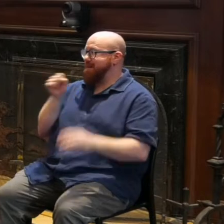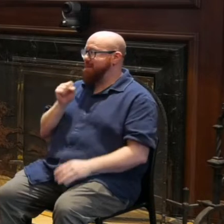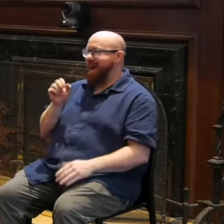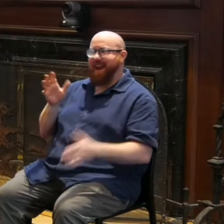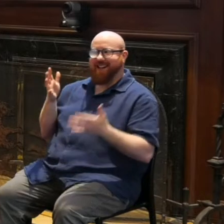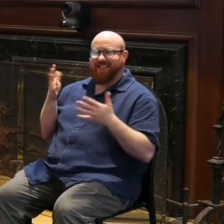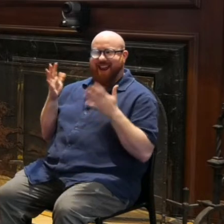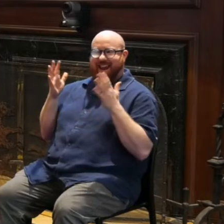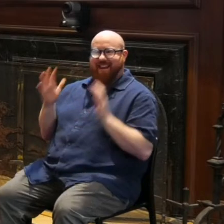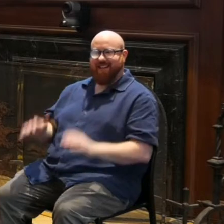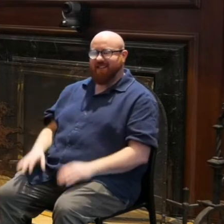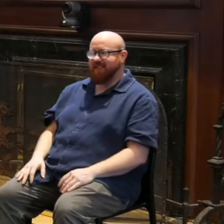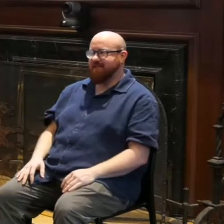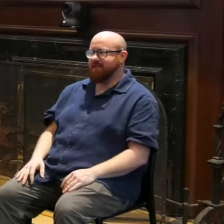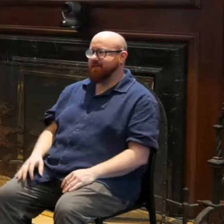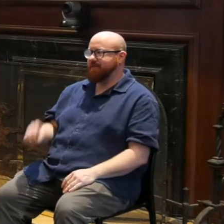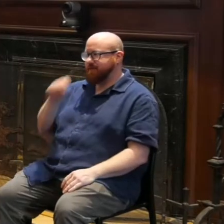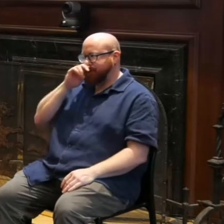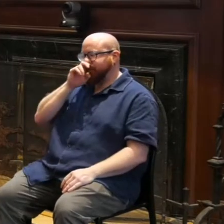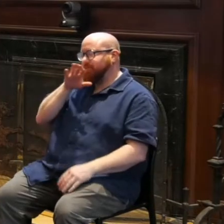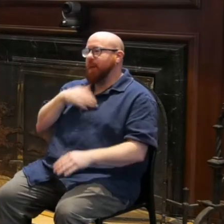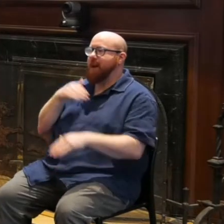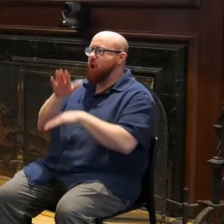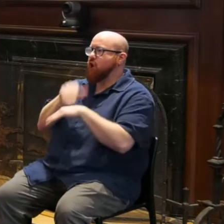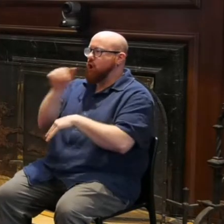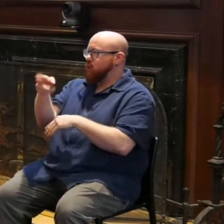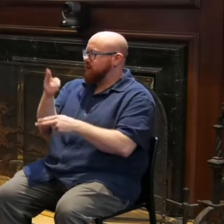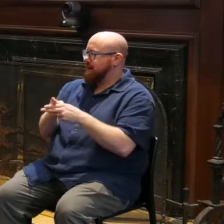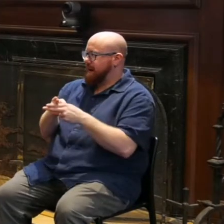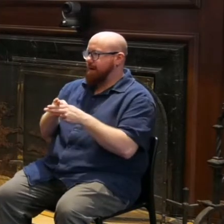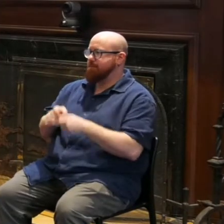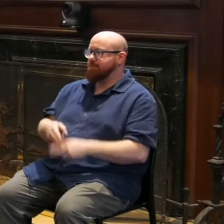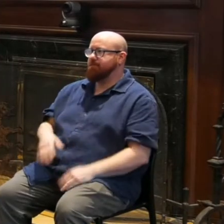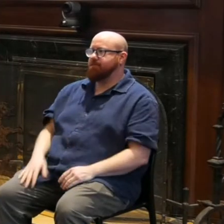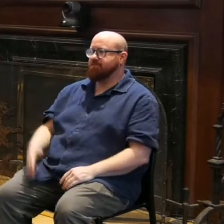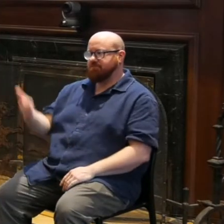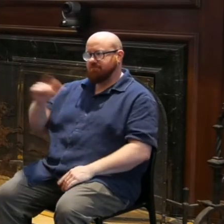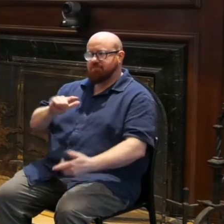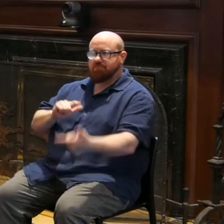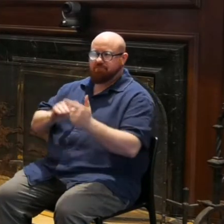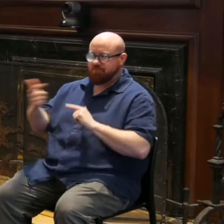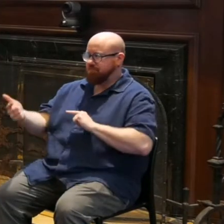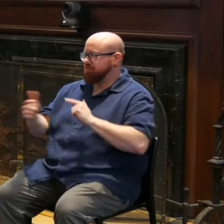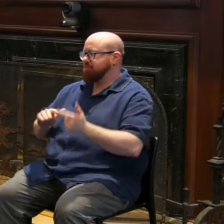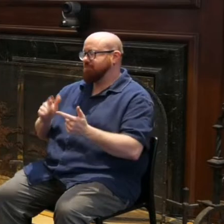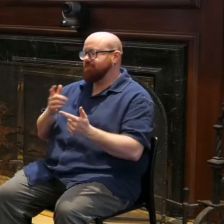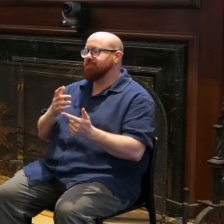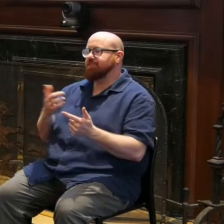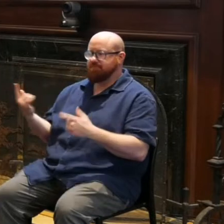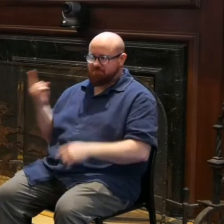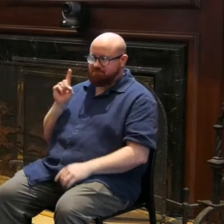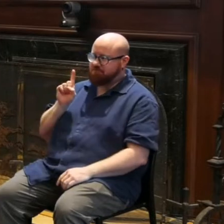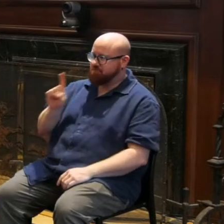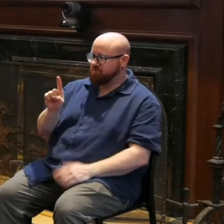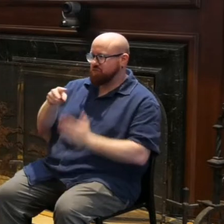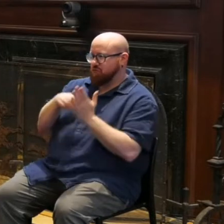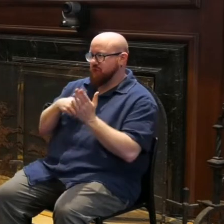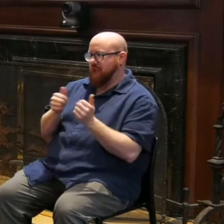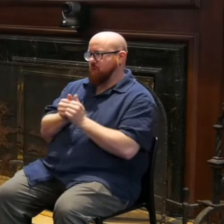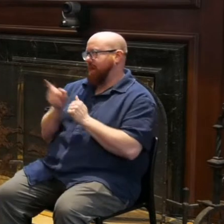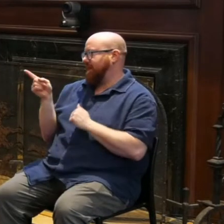Hooray. I'm going to call your name when it's your turn, and please come up and read from using this